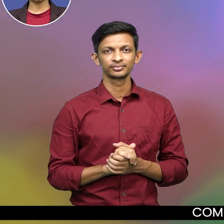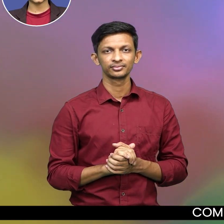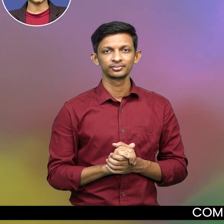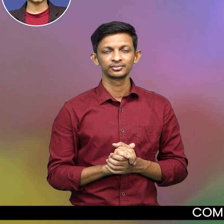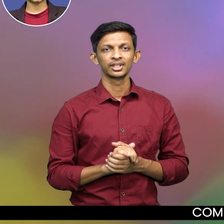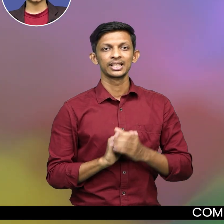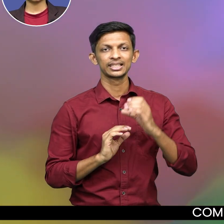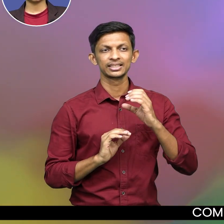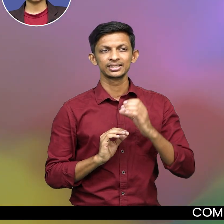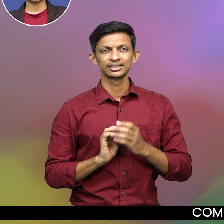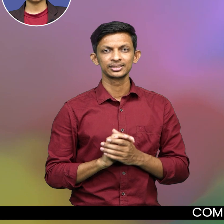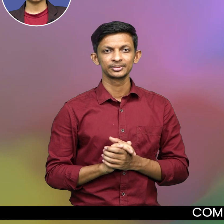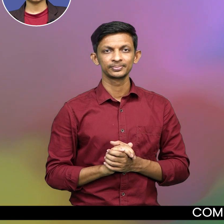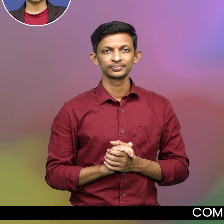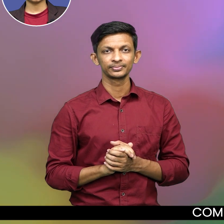Companion cells.